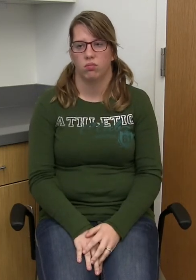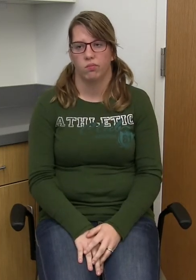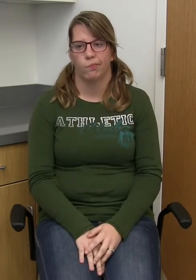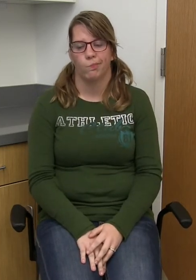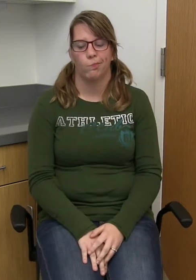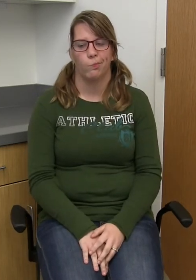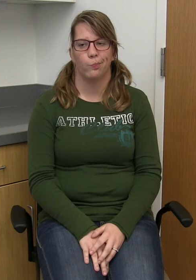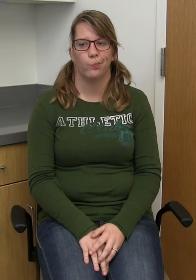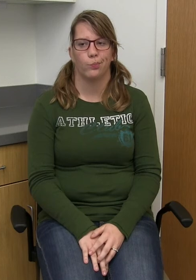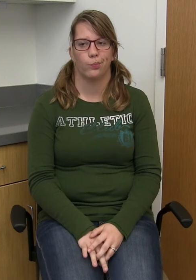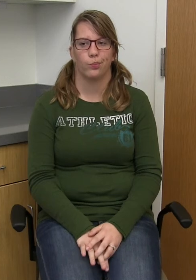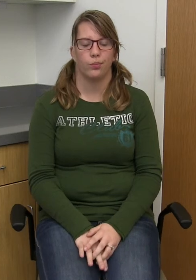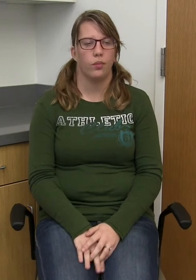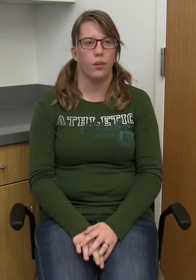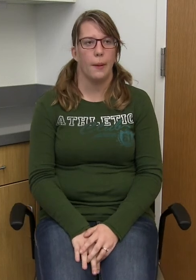Okay, so she just had that one miscarriage.